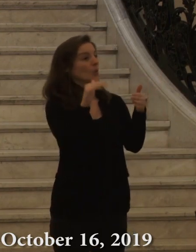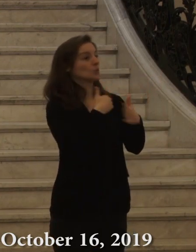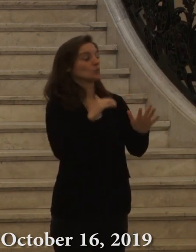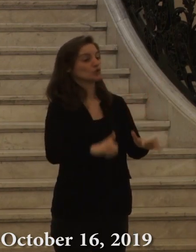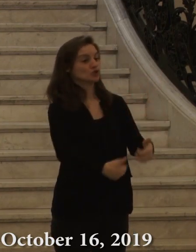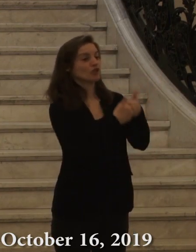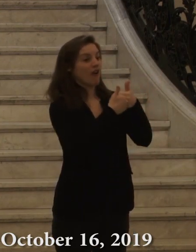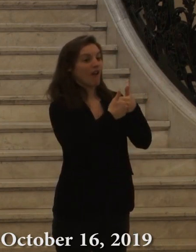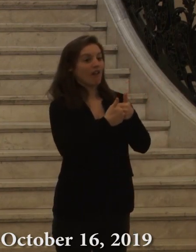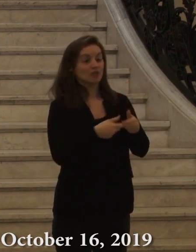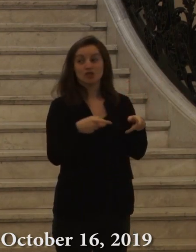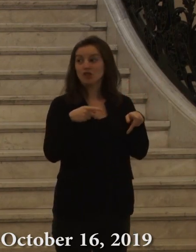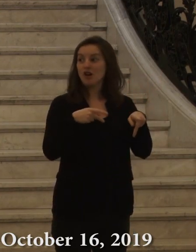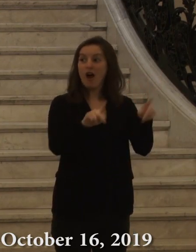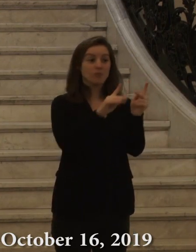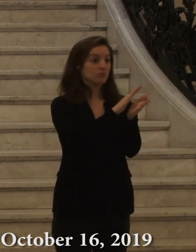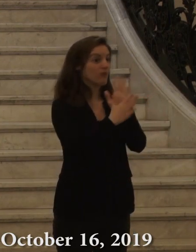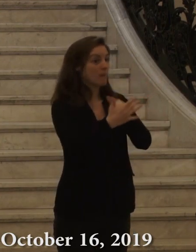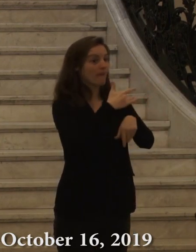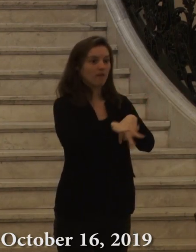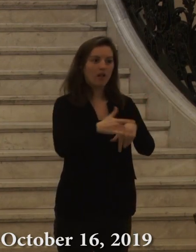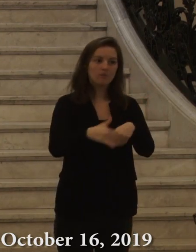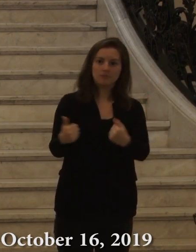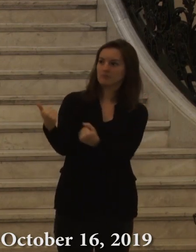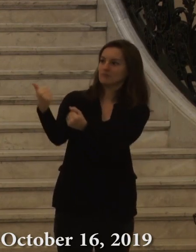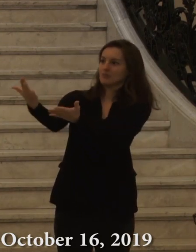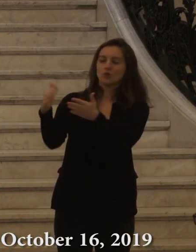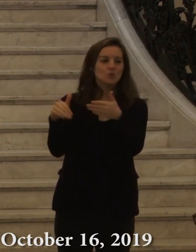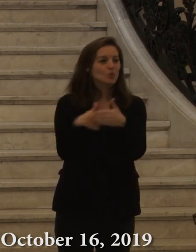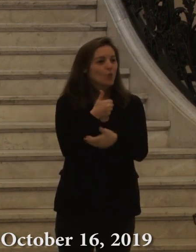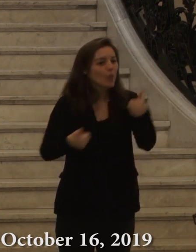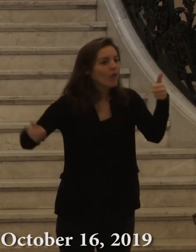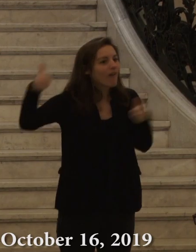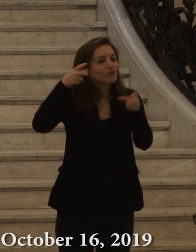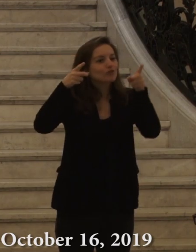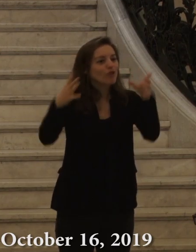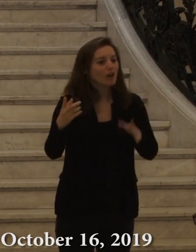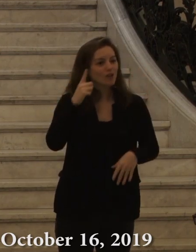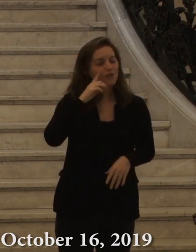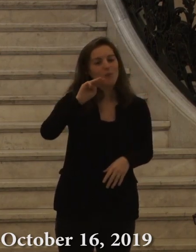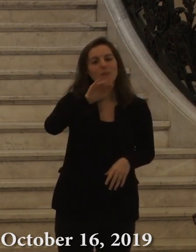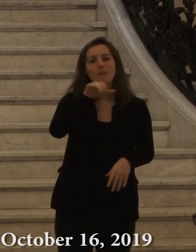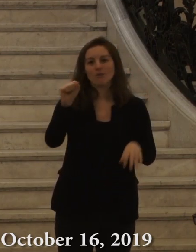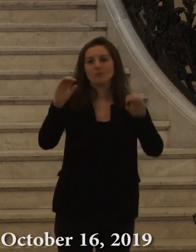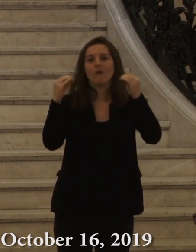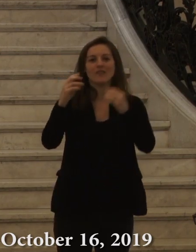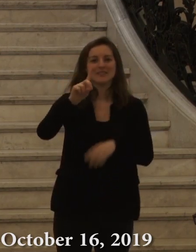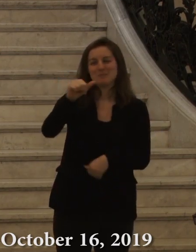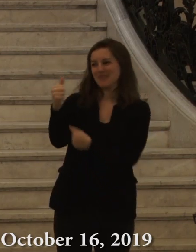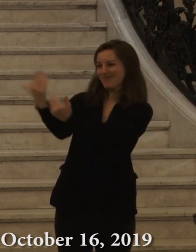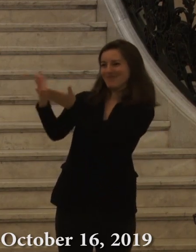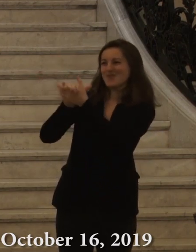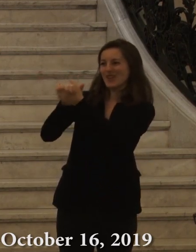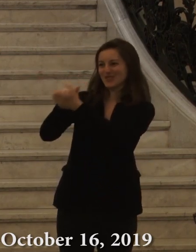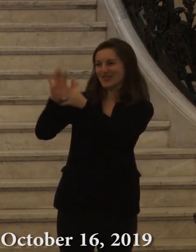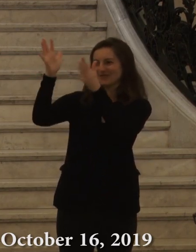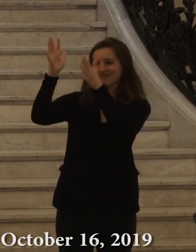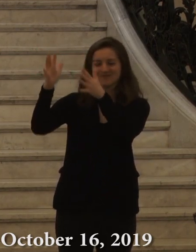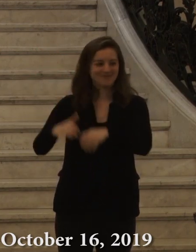when an opportunity became available, look what happened. She's the new director of the Mass Office of Disability. So congratulations, Mary.